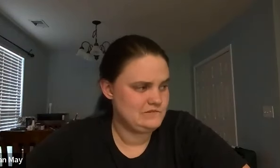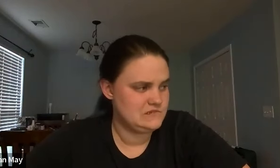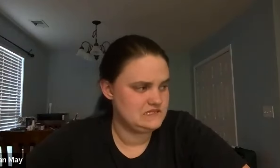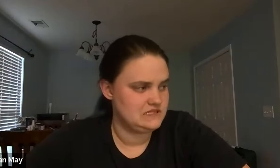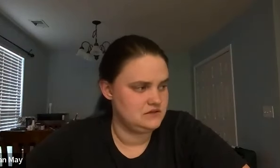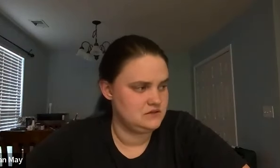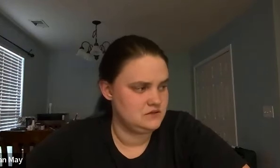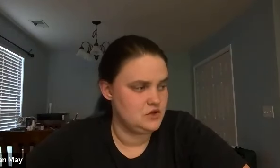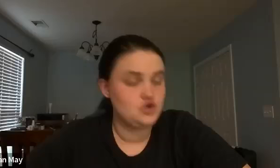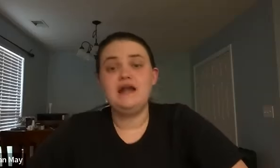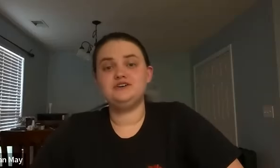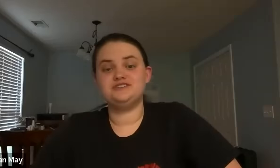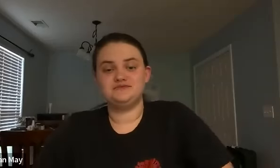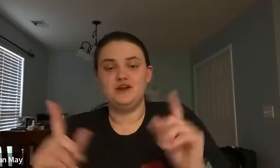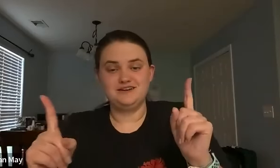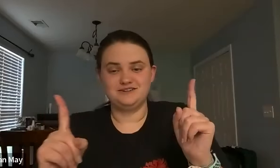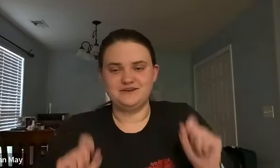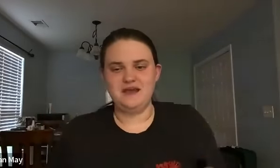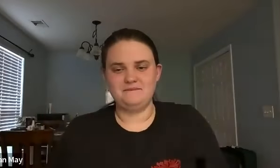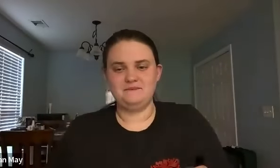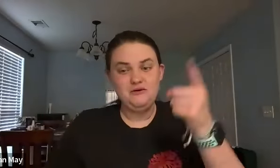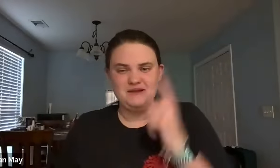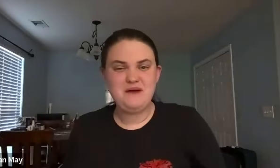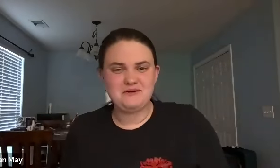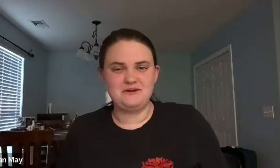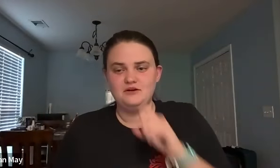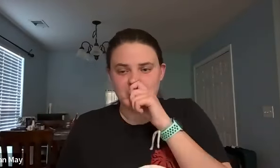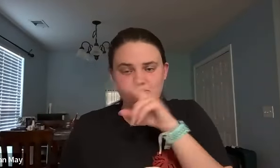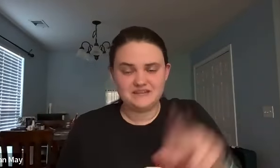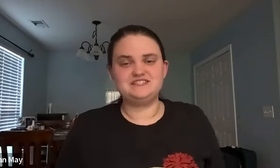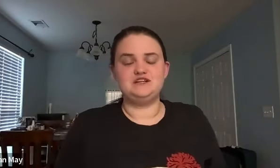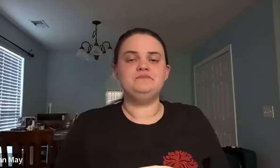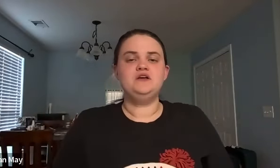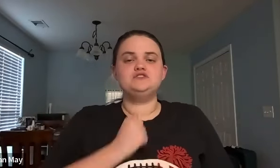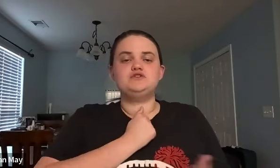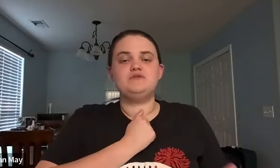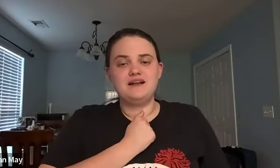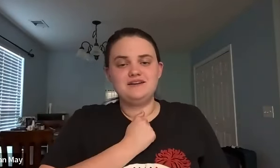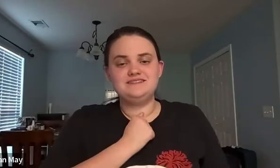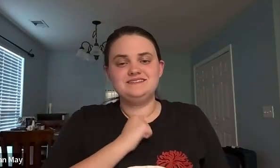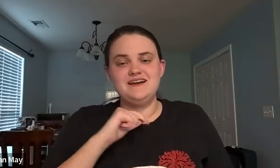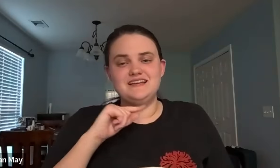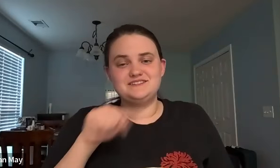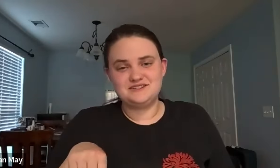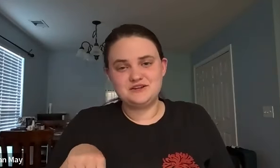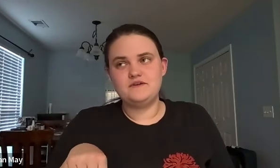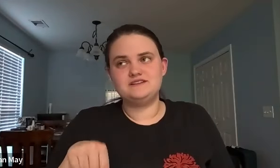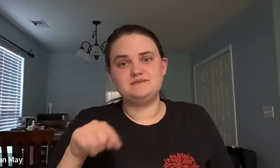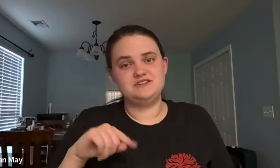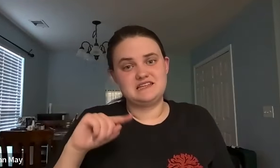Let's see. Crackers. Okay. Oh, and popcorn. Okay, we'll get these two. So crackers is also very similar to the sign